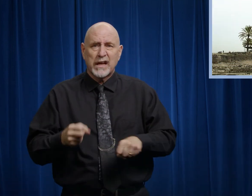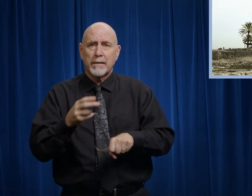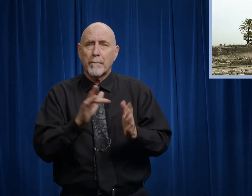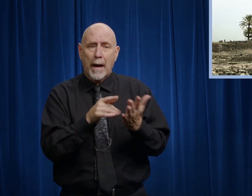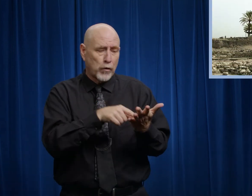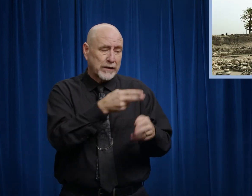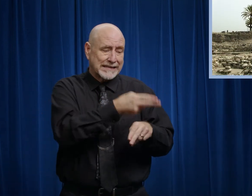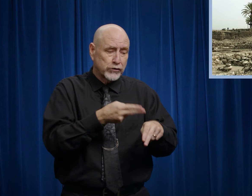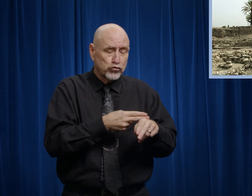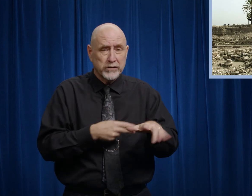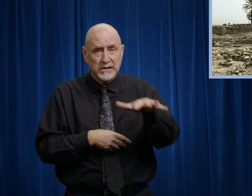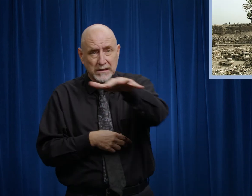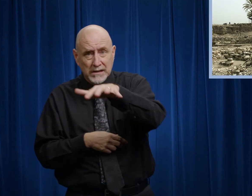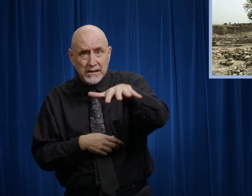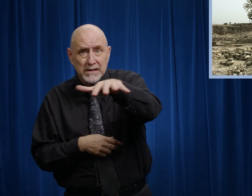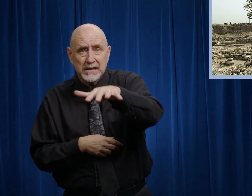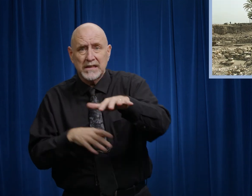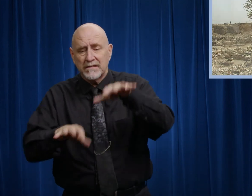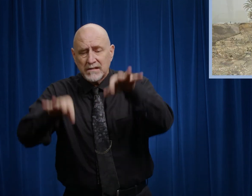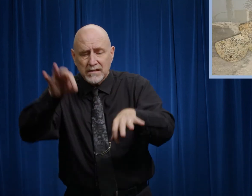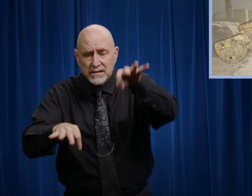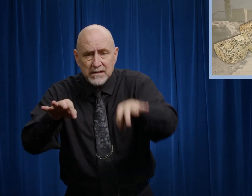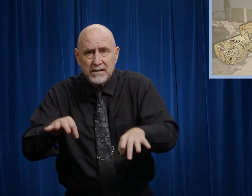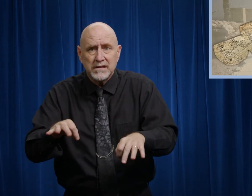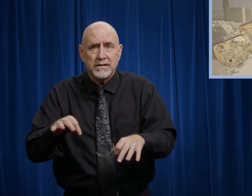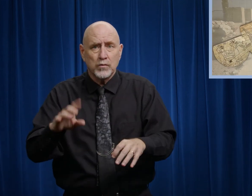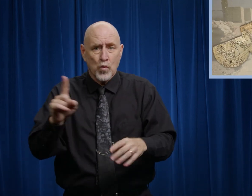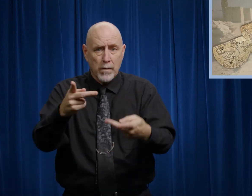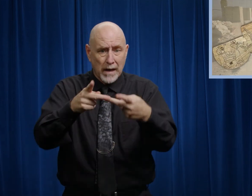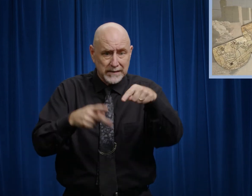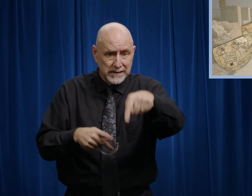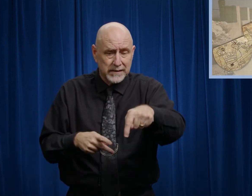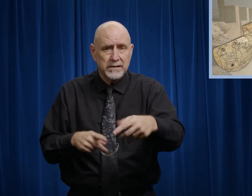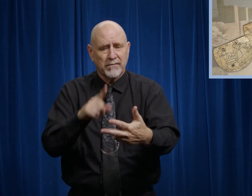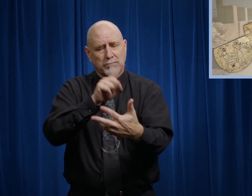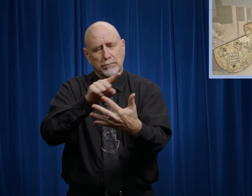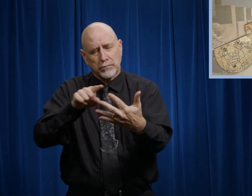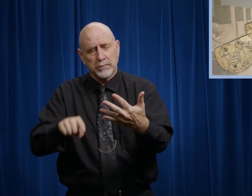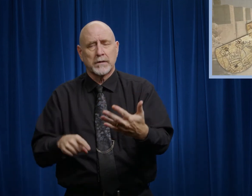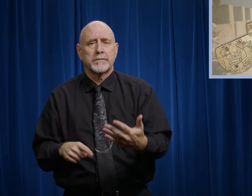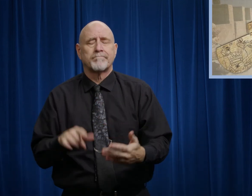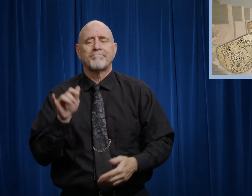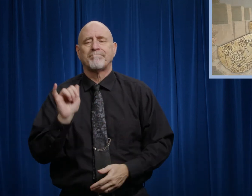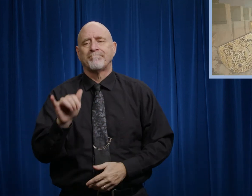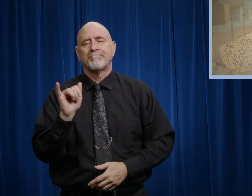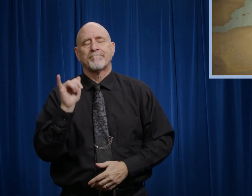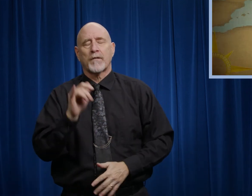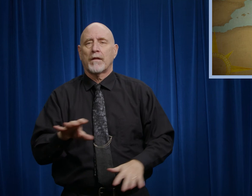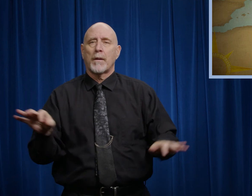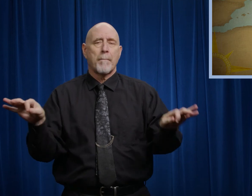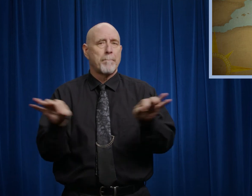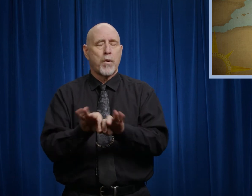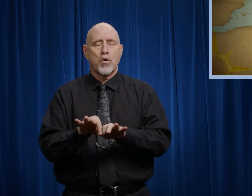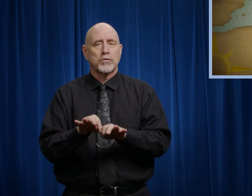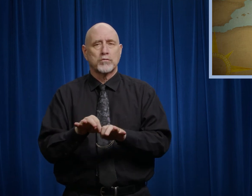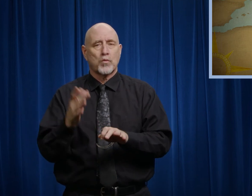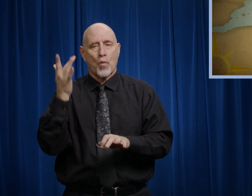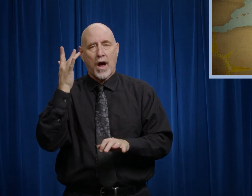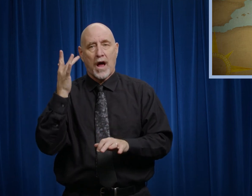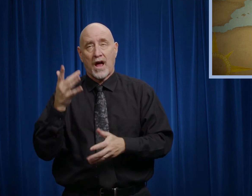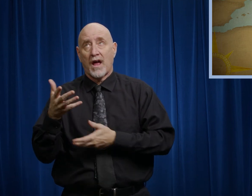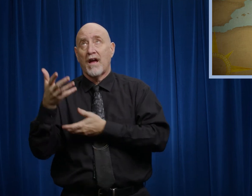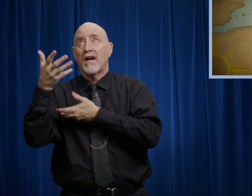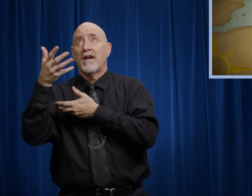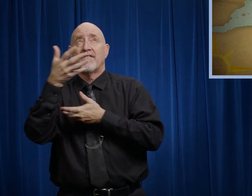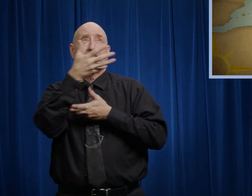Its history, location, and the discoveries made here are yet another reminder of the important